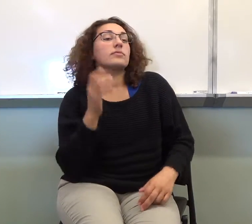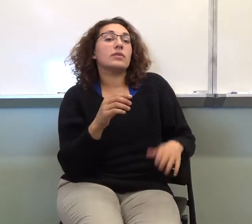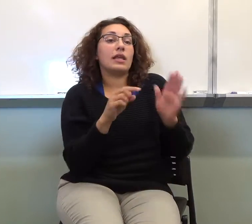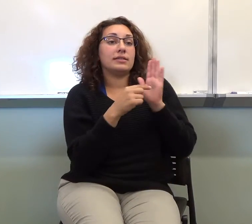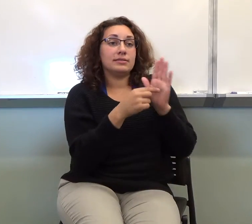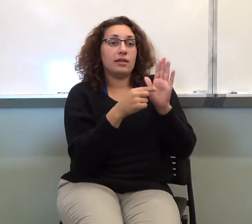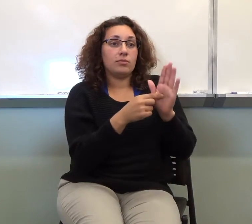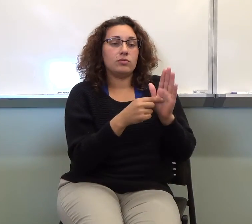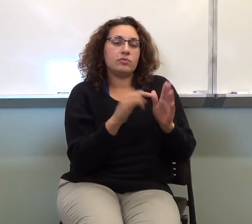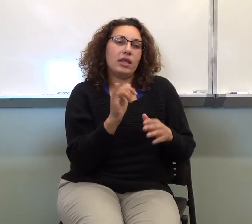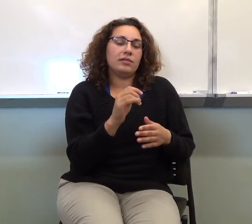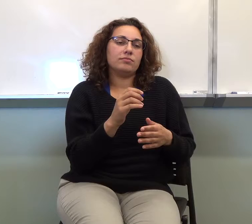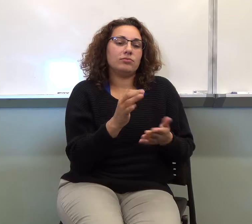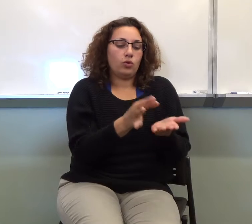coin toss,